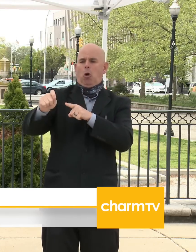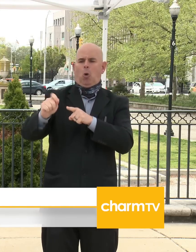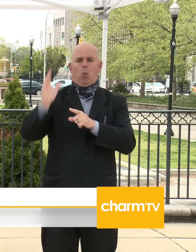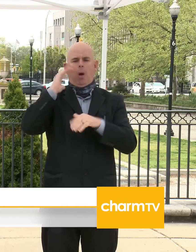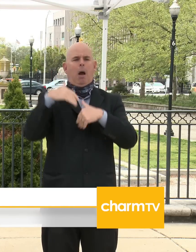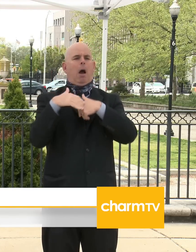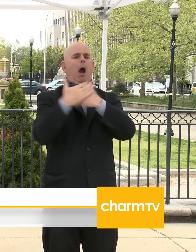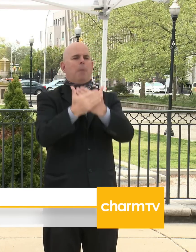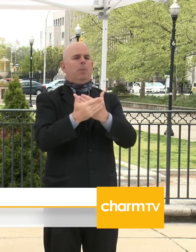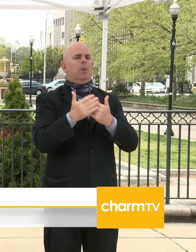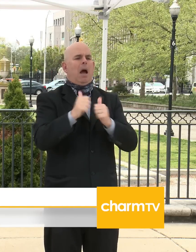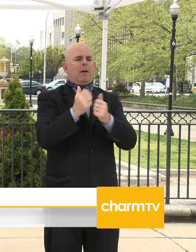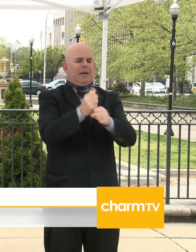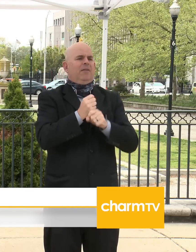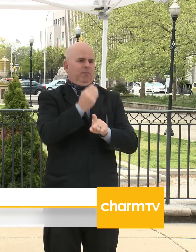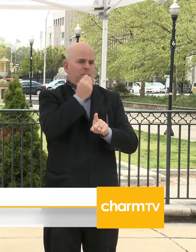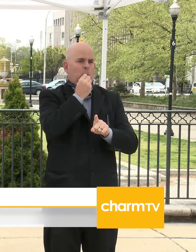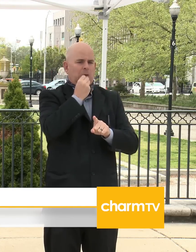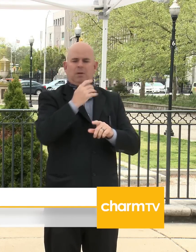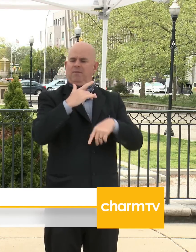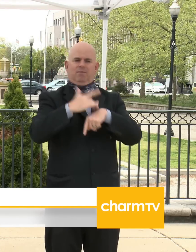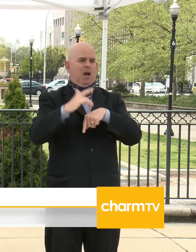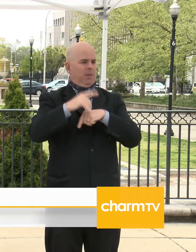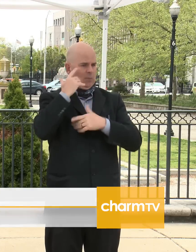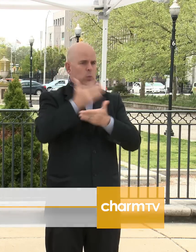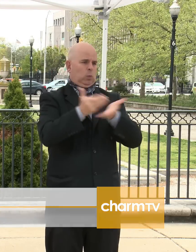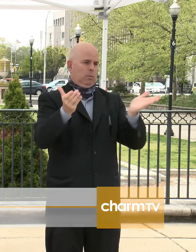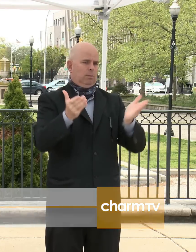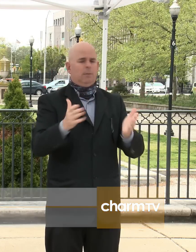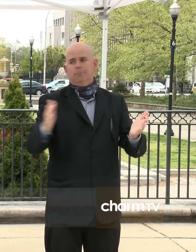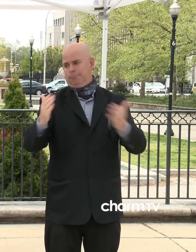help those in need. Thank you.